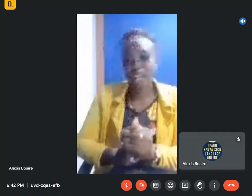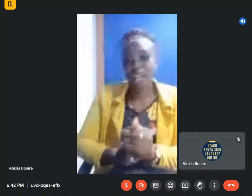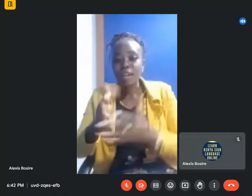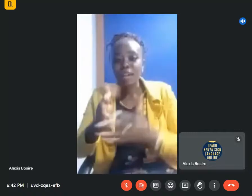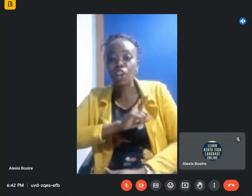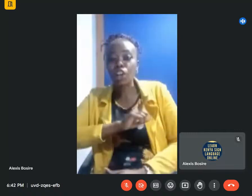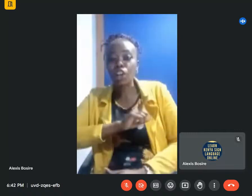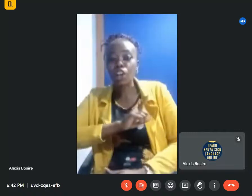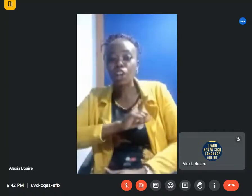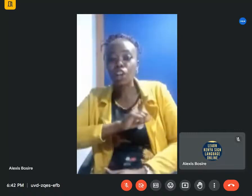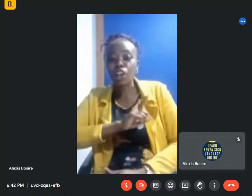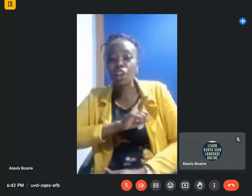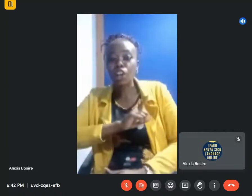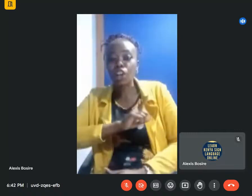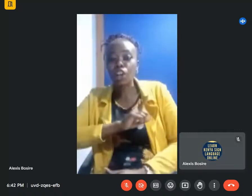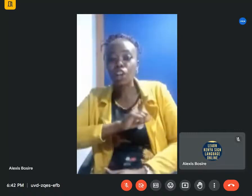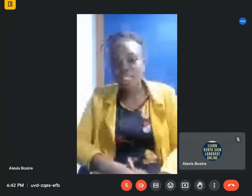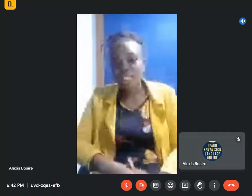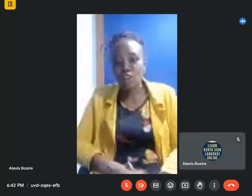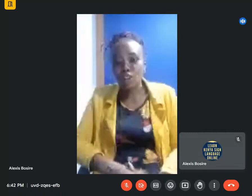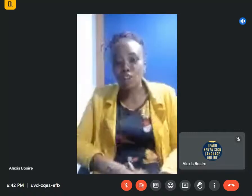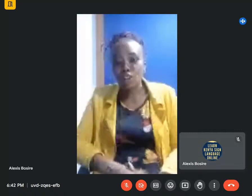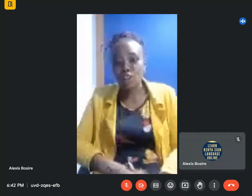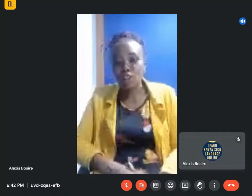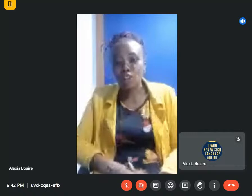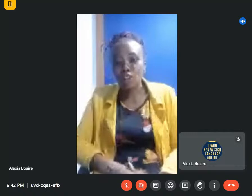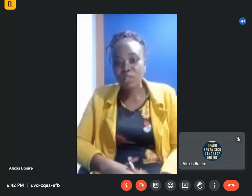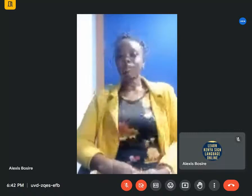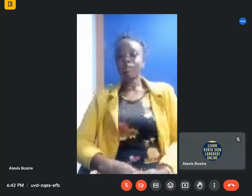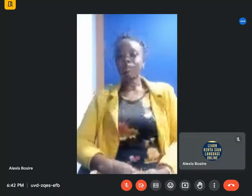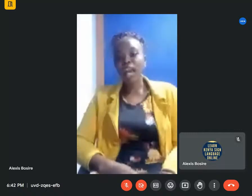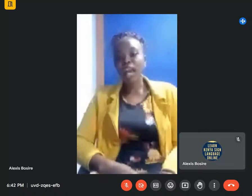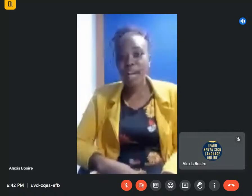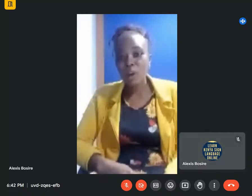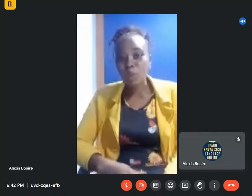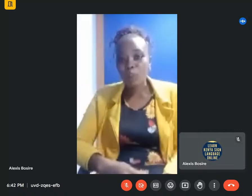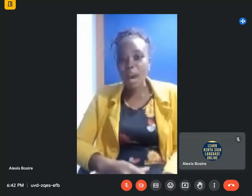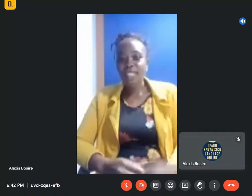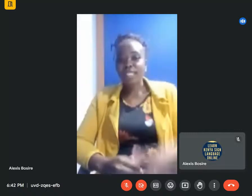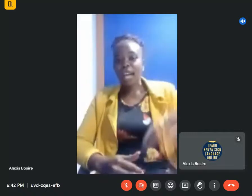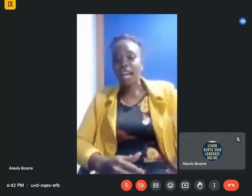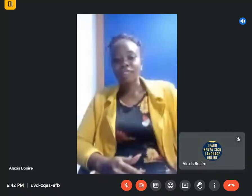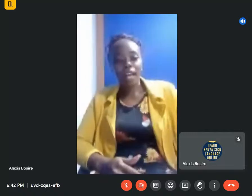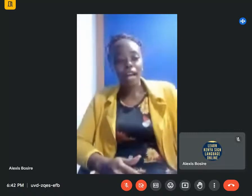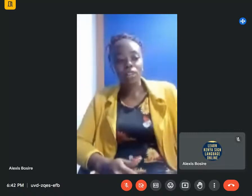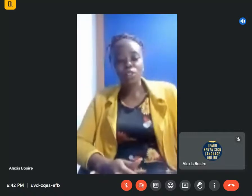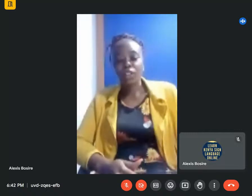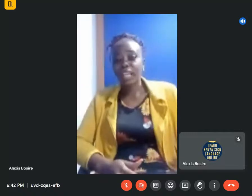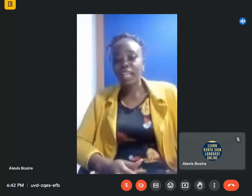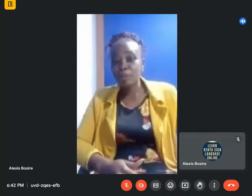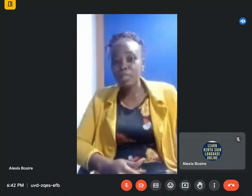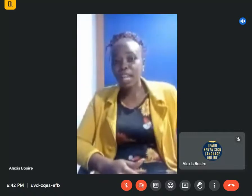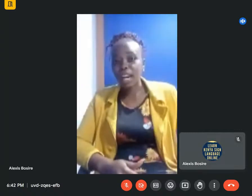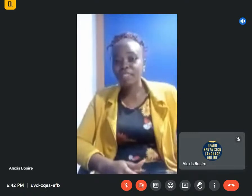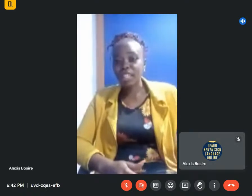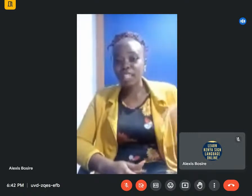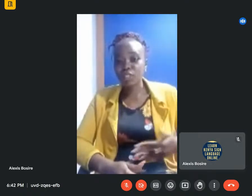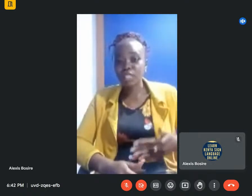Maybe Lois. Okay, that is how you sign words that have, names that have